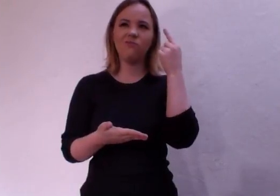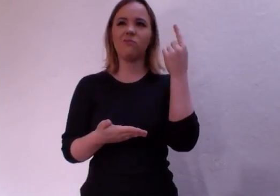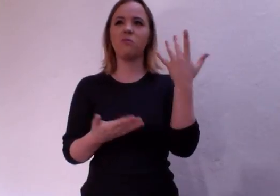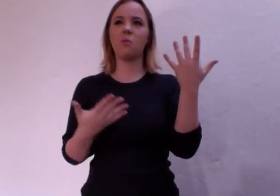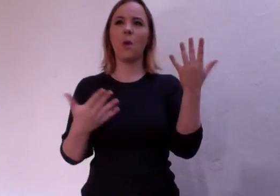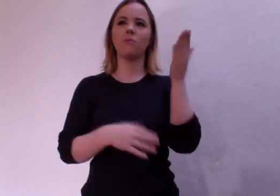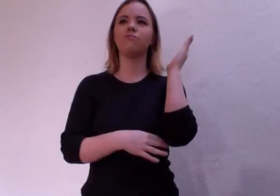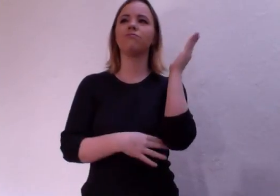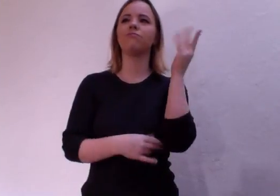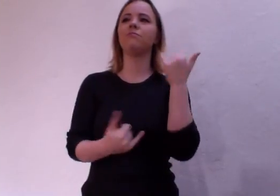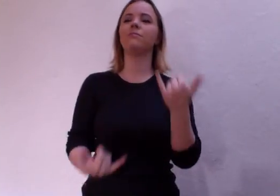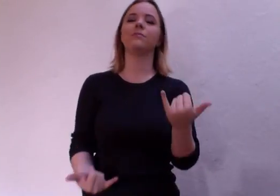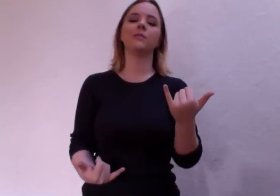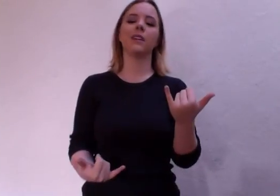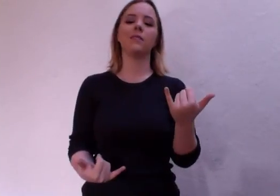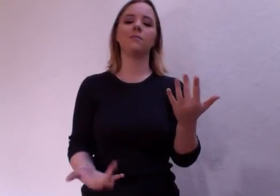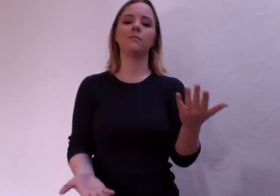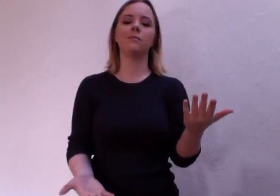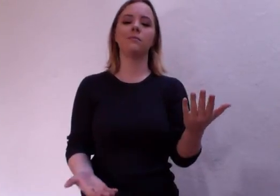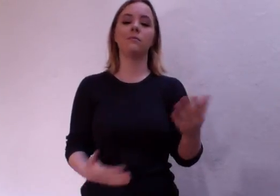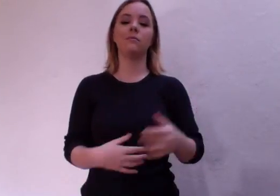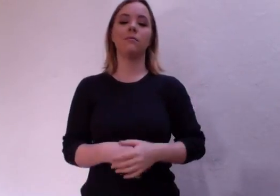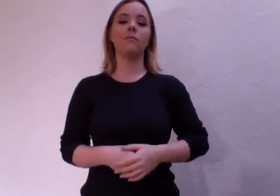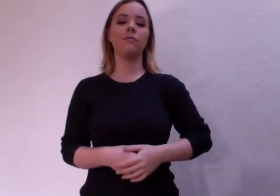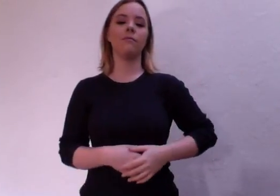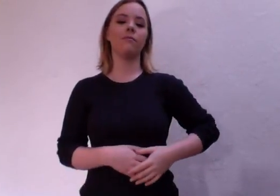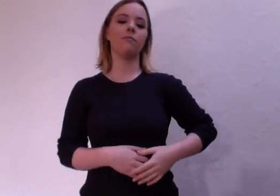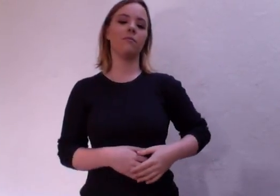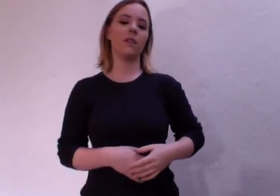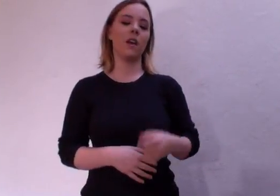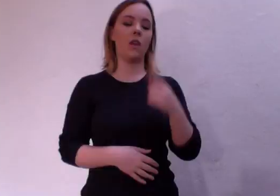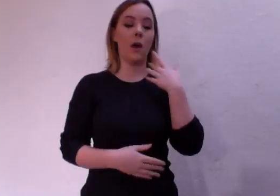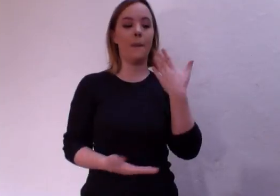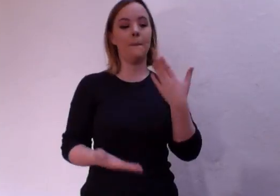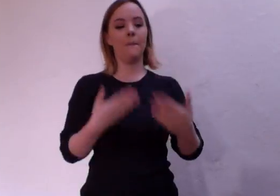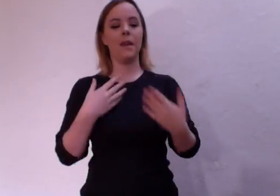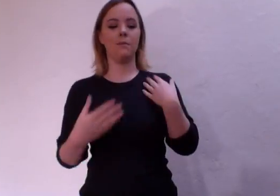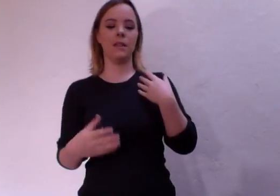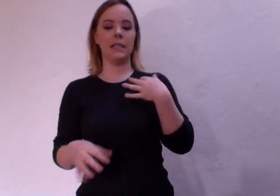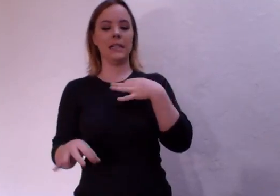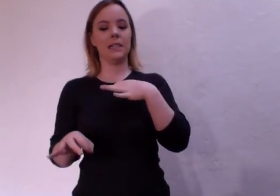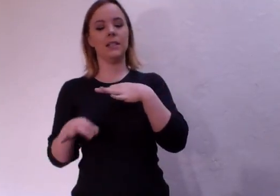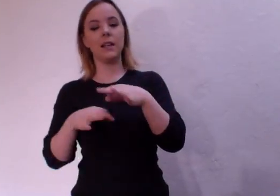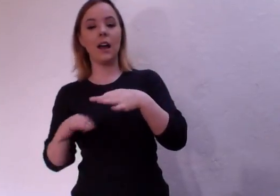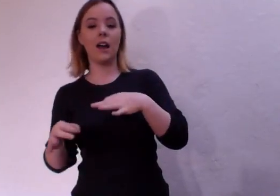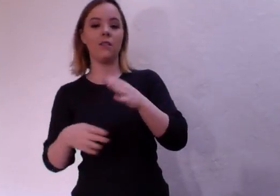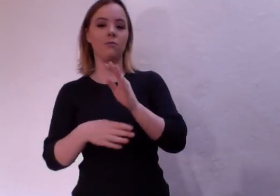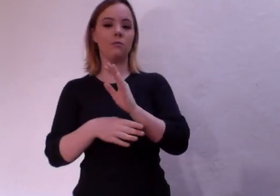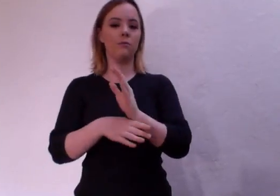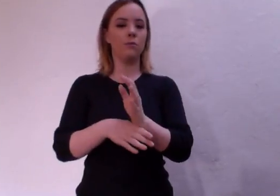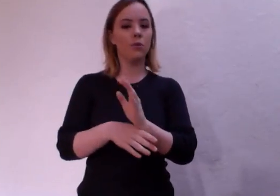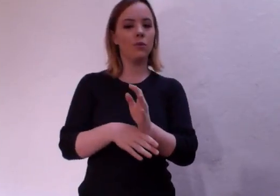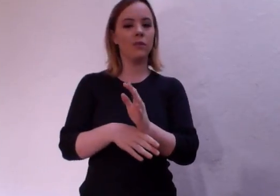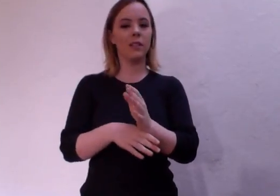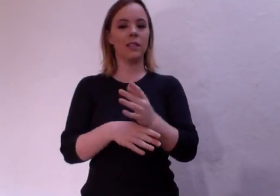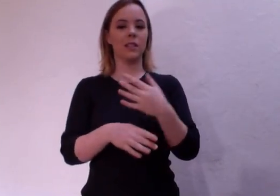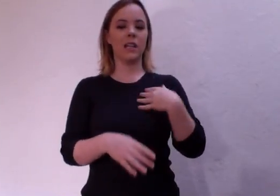I considered sort of getting into the nuance of design when it comes to movies and what I think of that and all